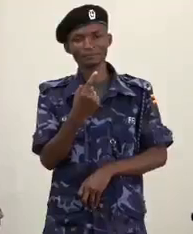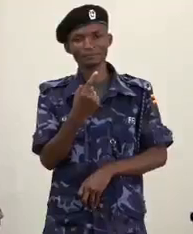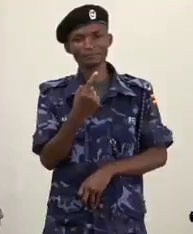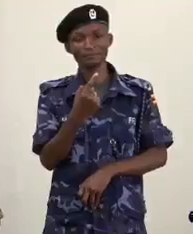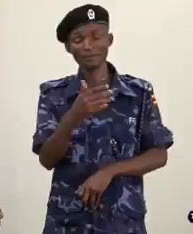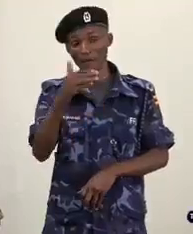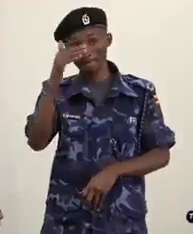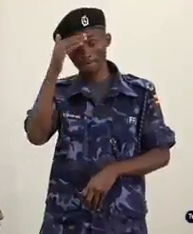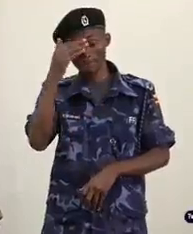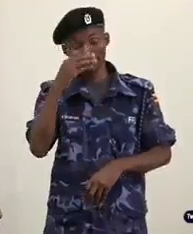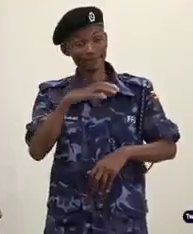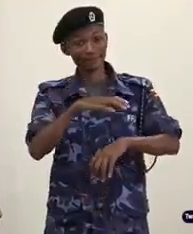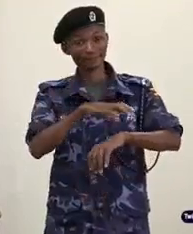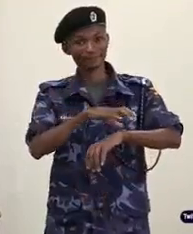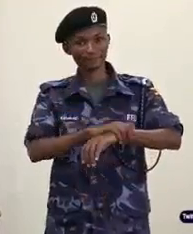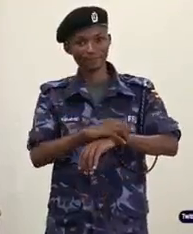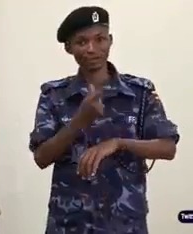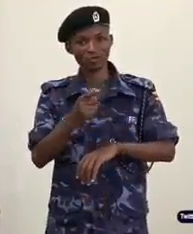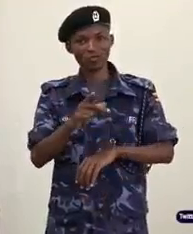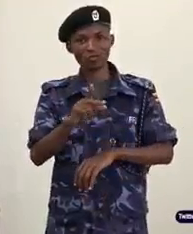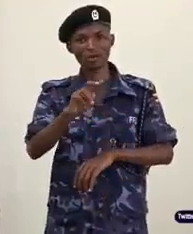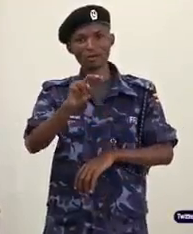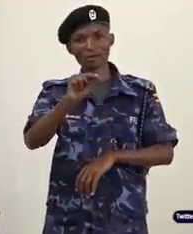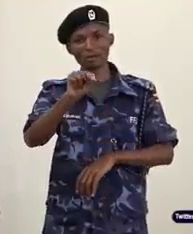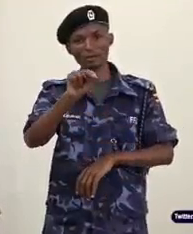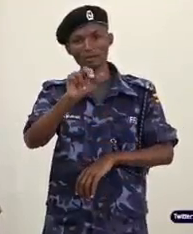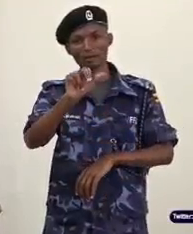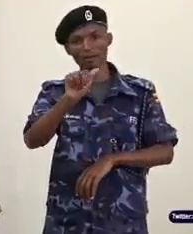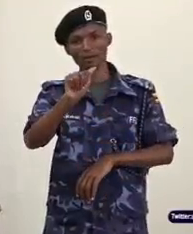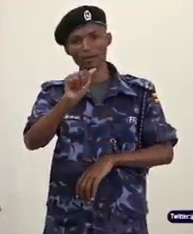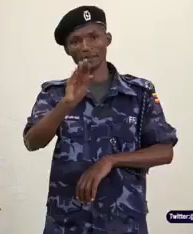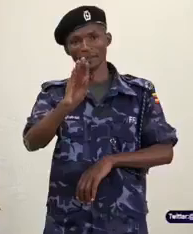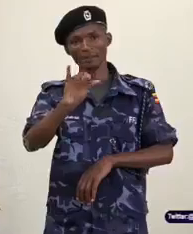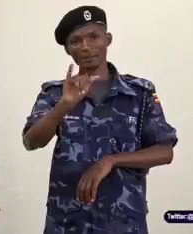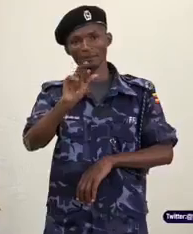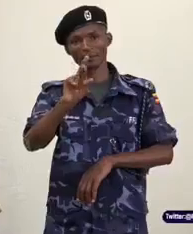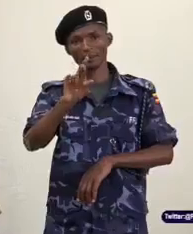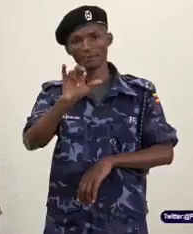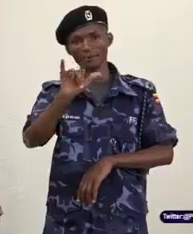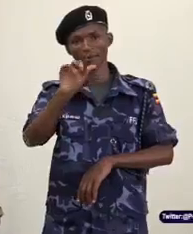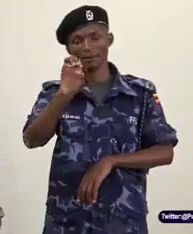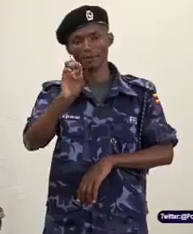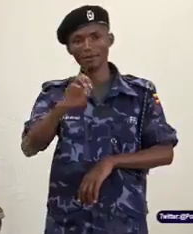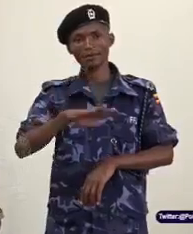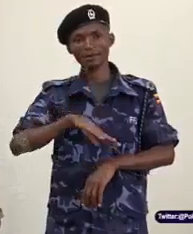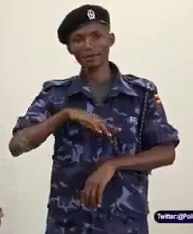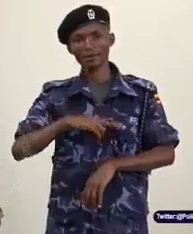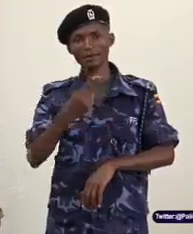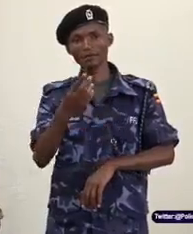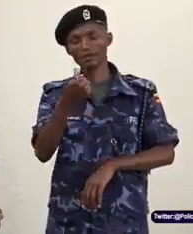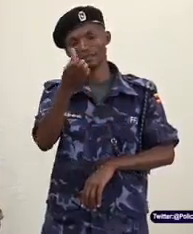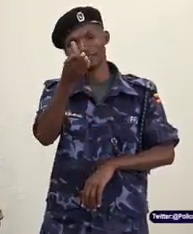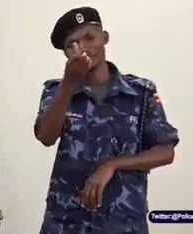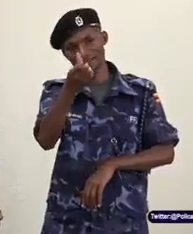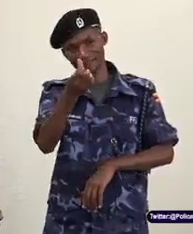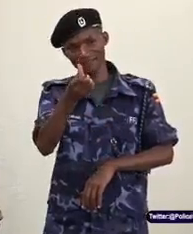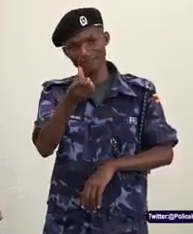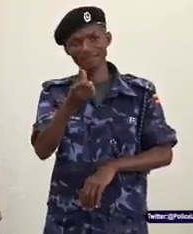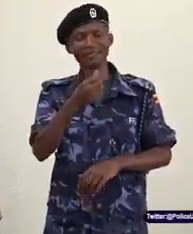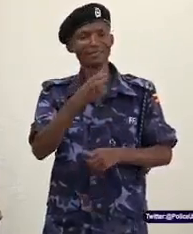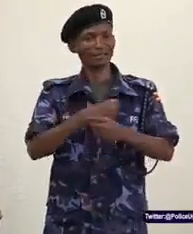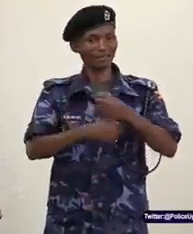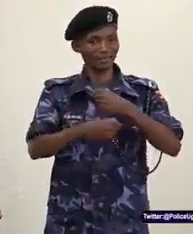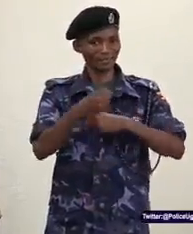We managed to arrest one called Nabiri Esther, a 26-year-old